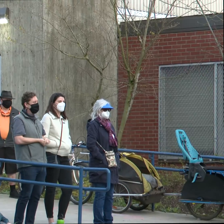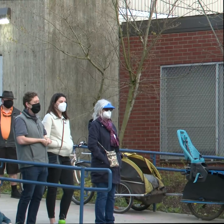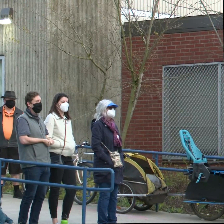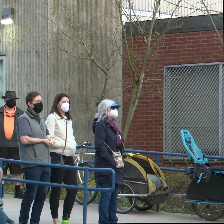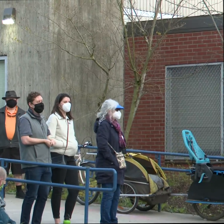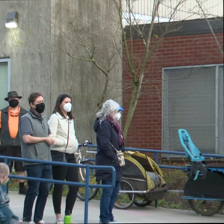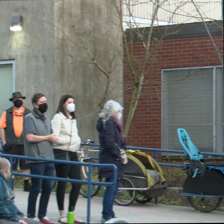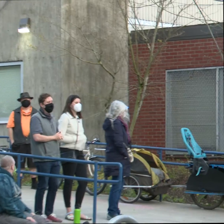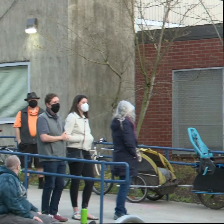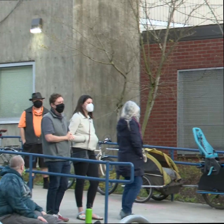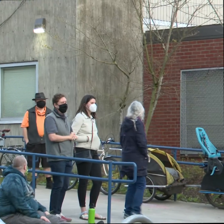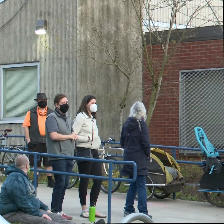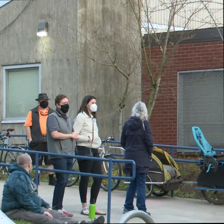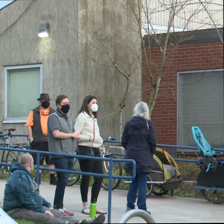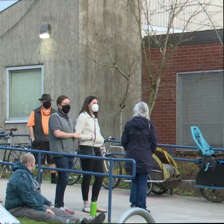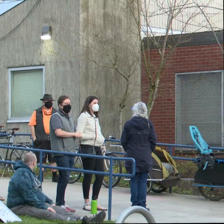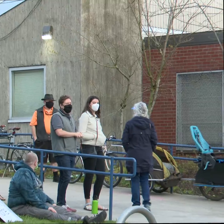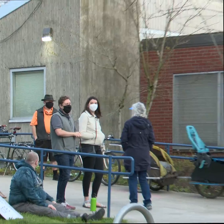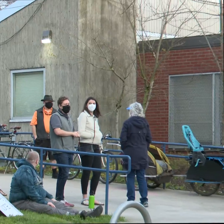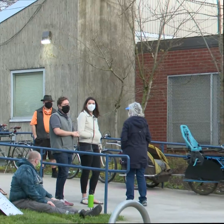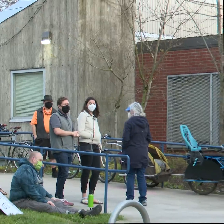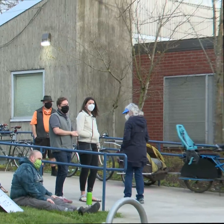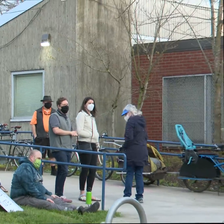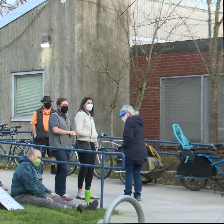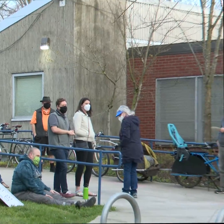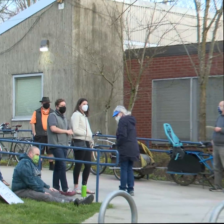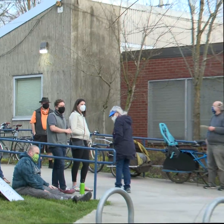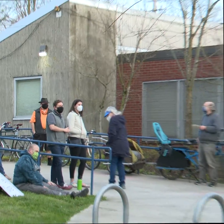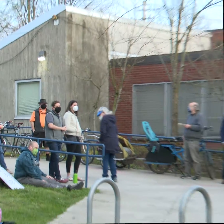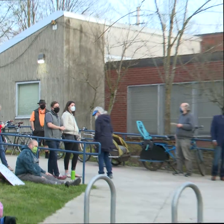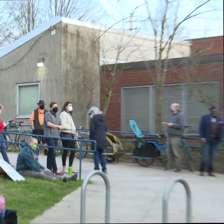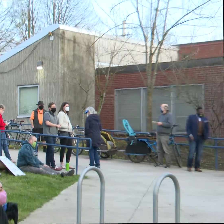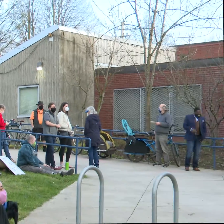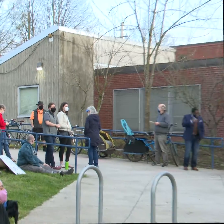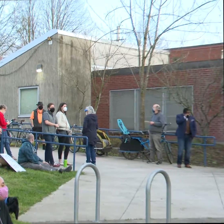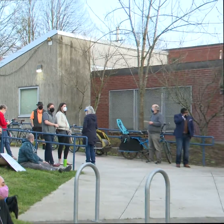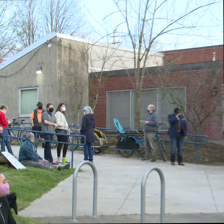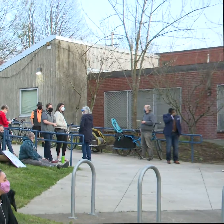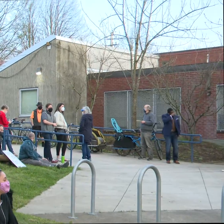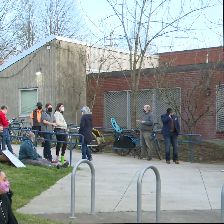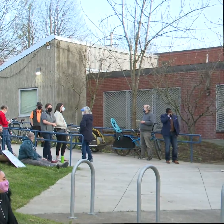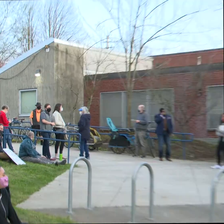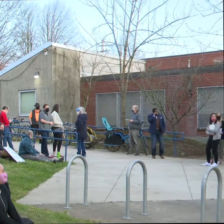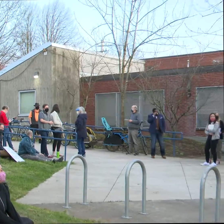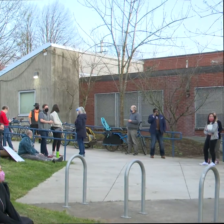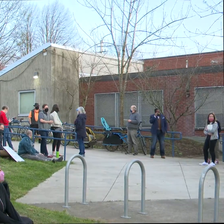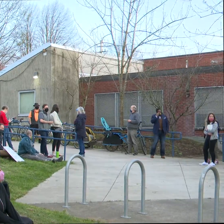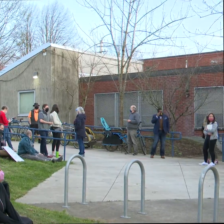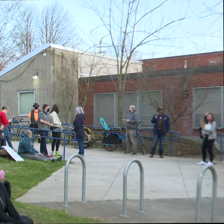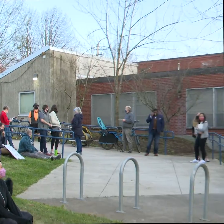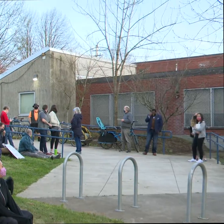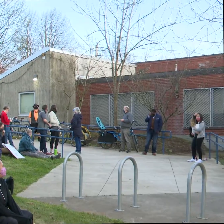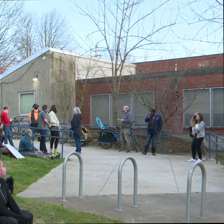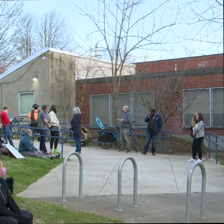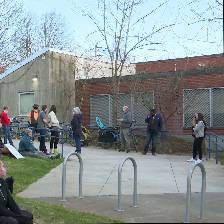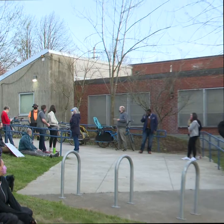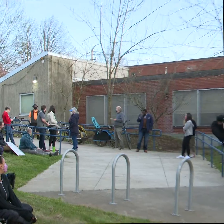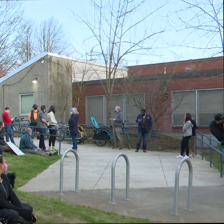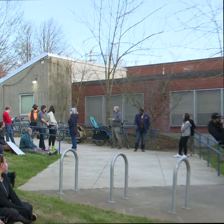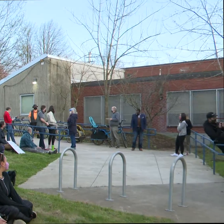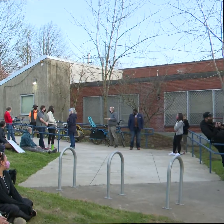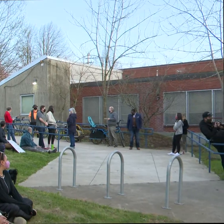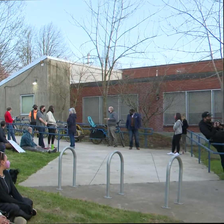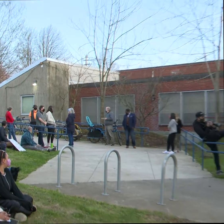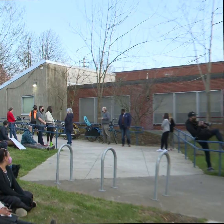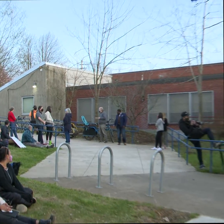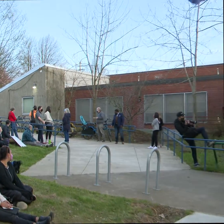moment? All right. I'm not going to use the mic because you don't want to hear me sing on the microphone, but ready? Happy